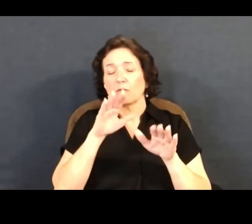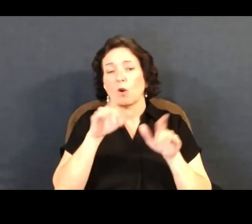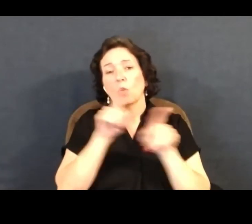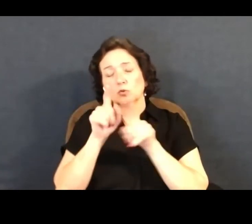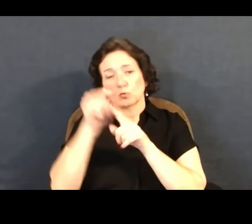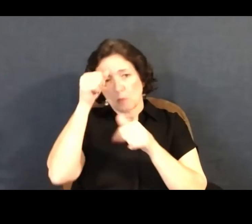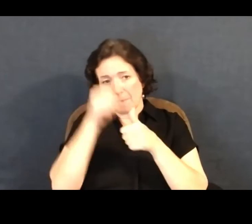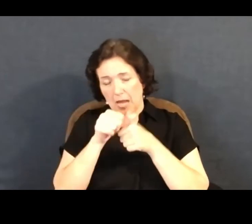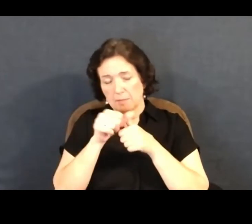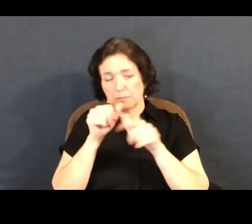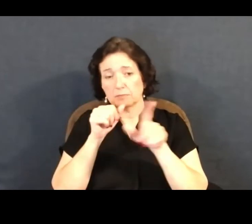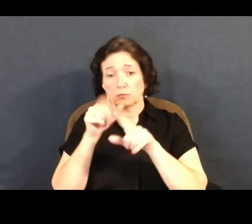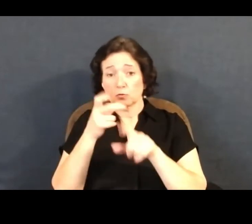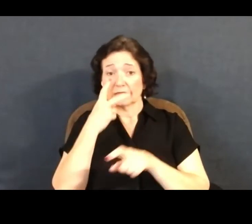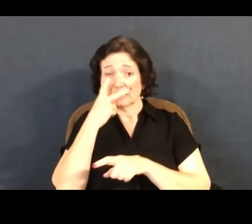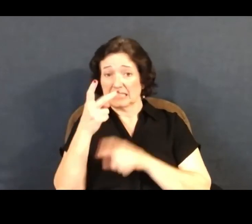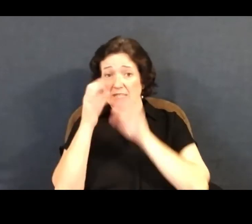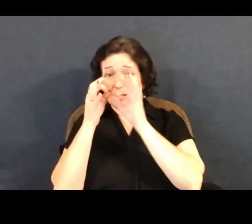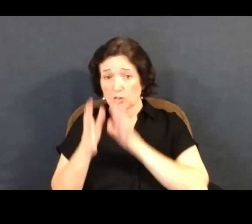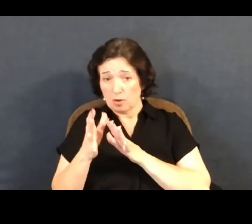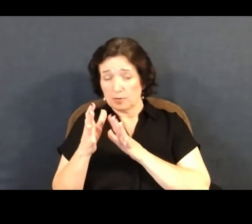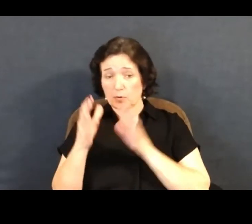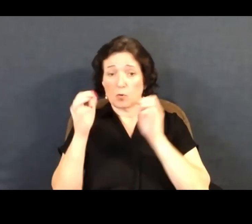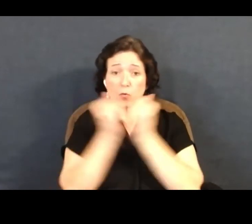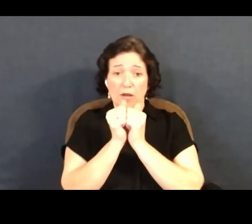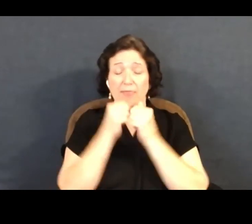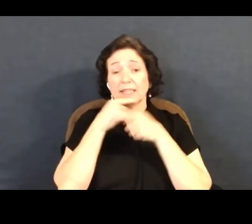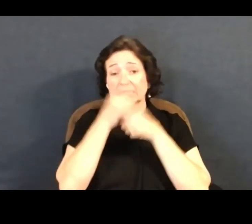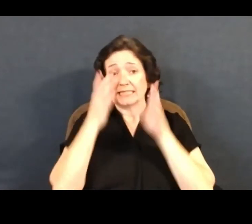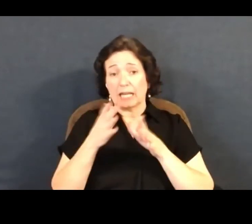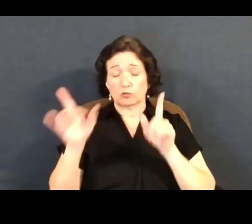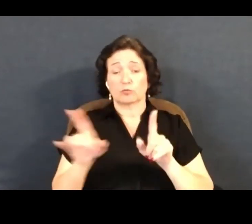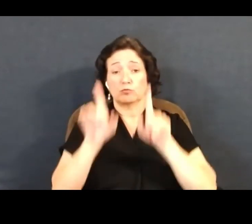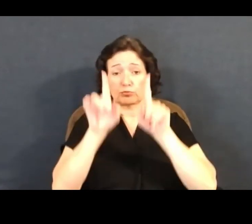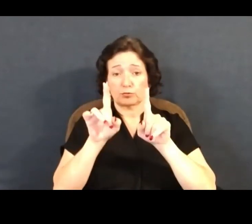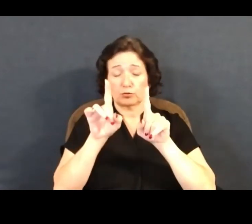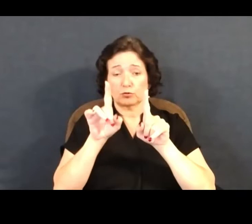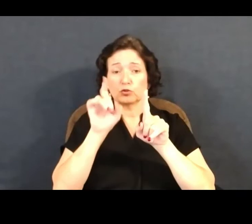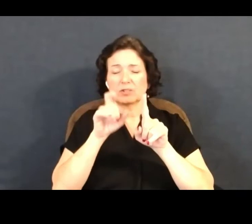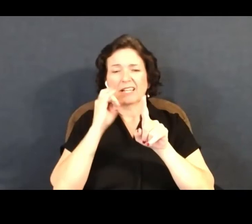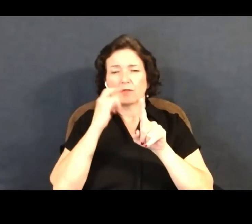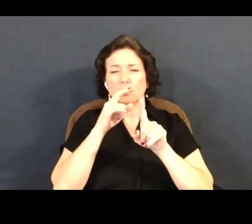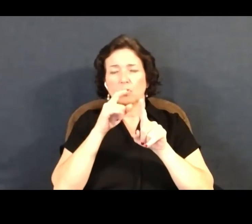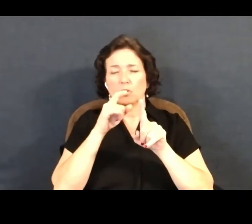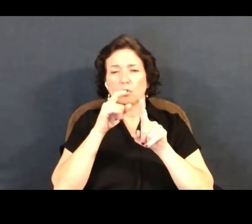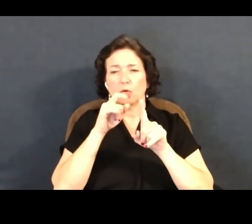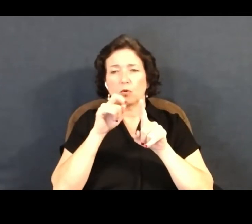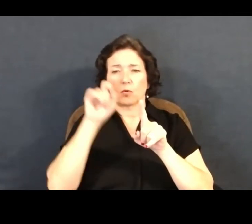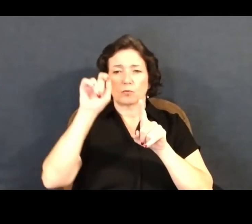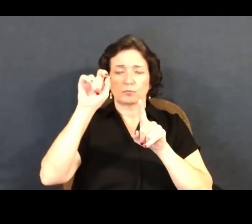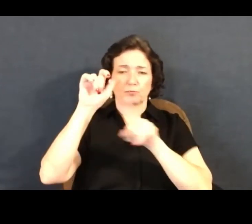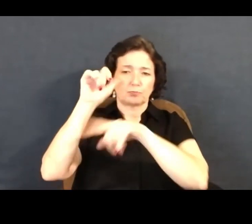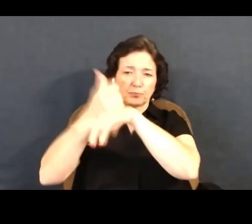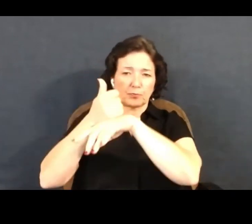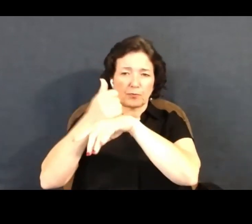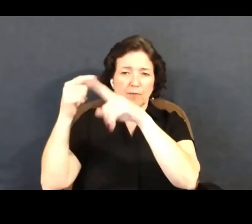also, if you'd like to see the interpreter along with the teller, it should work if you put your set your settings